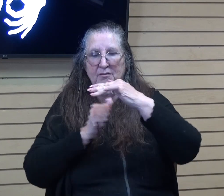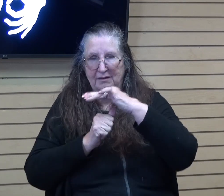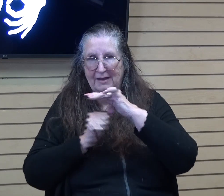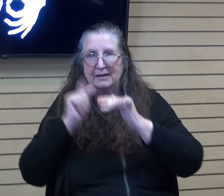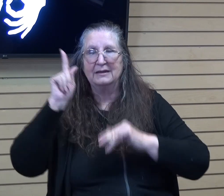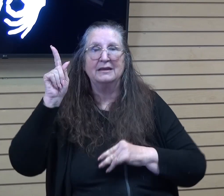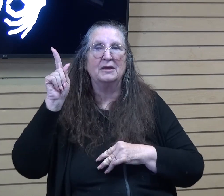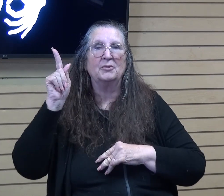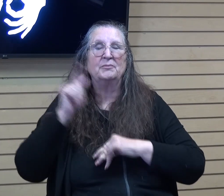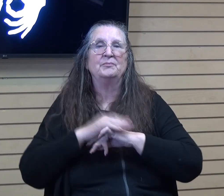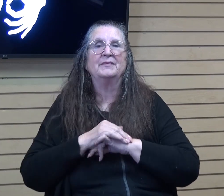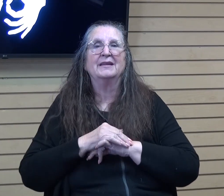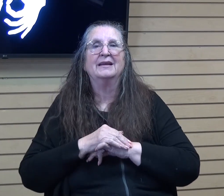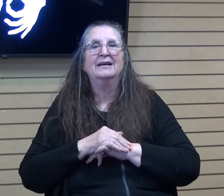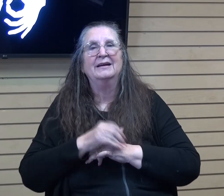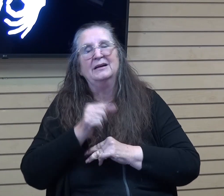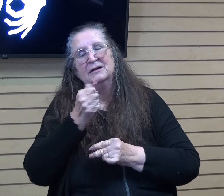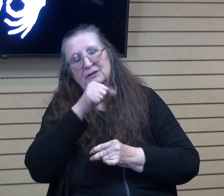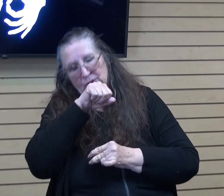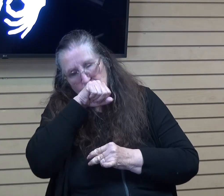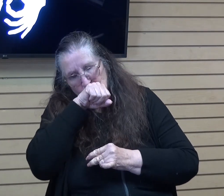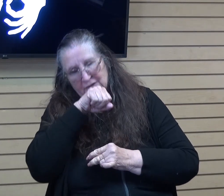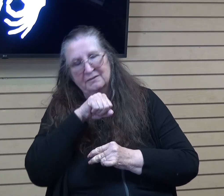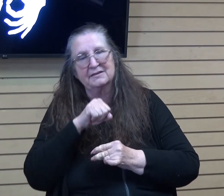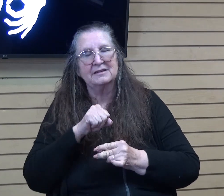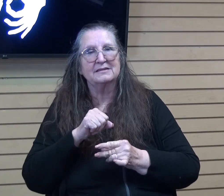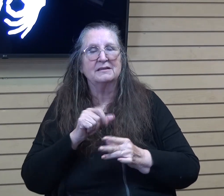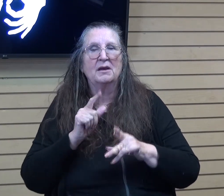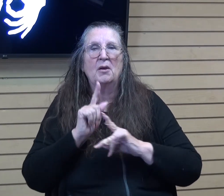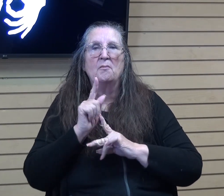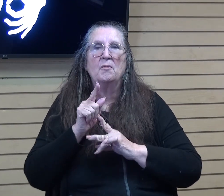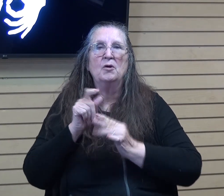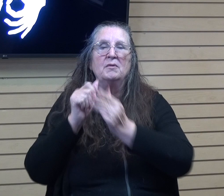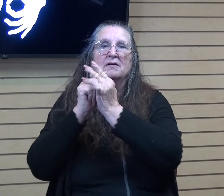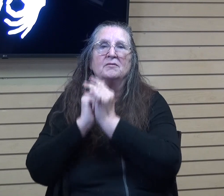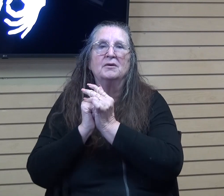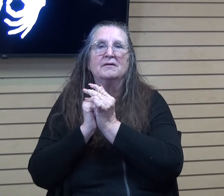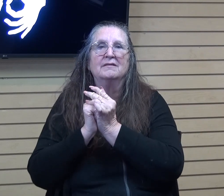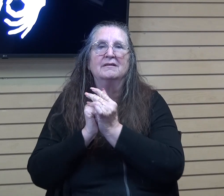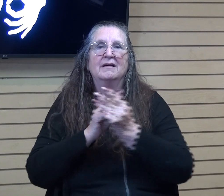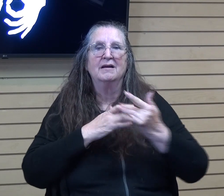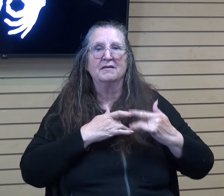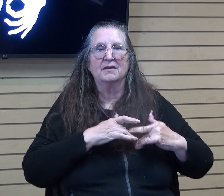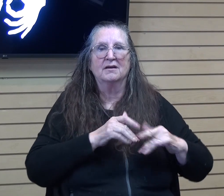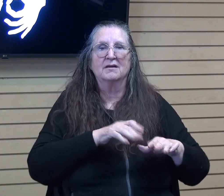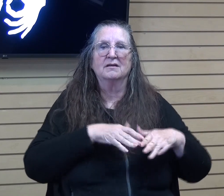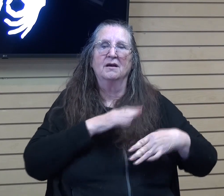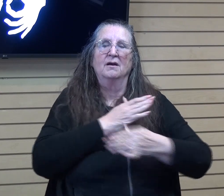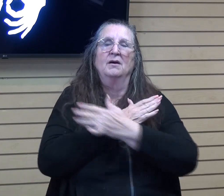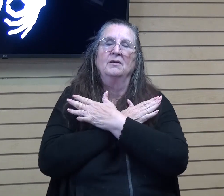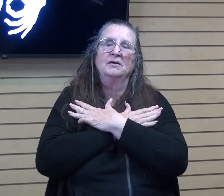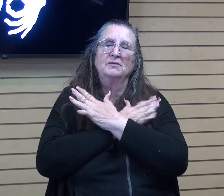love this moment of worship, because it sets the heart at rest in the perfection of